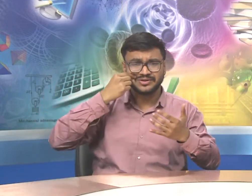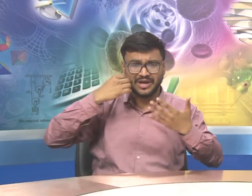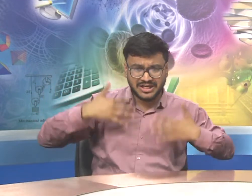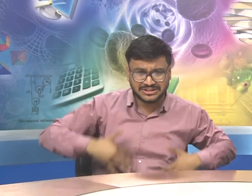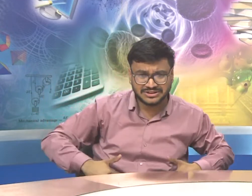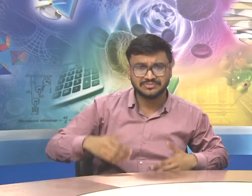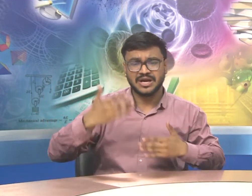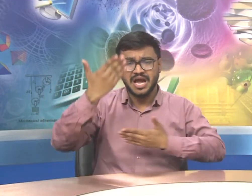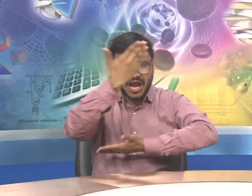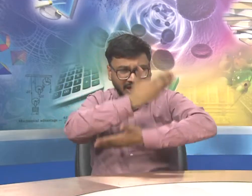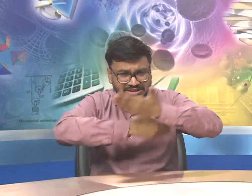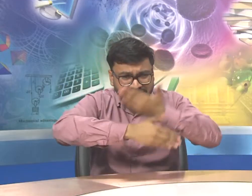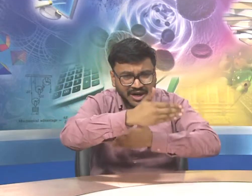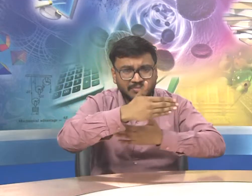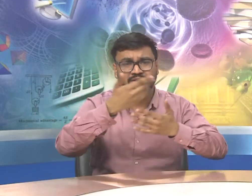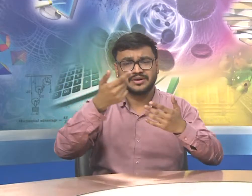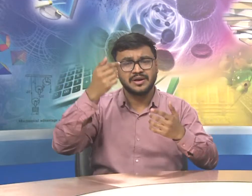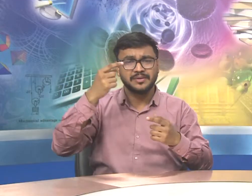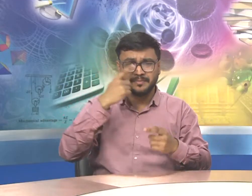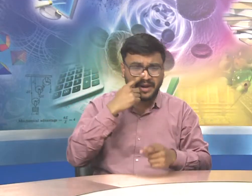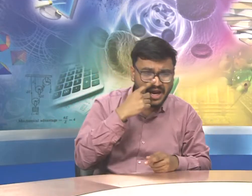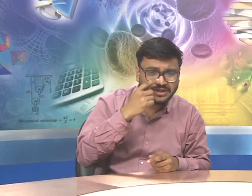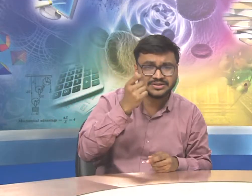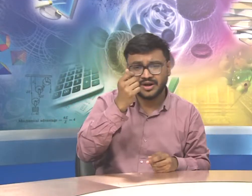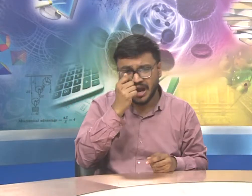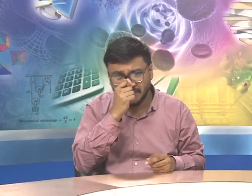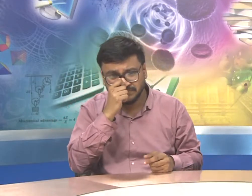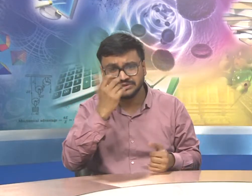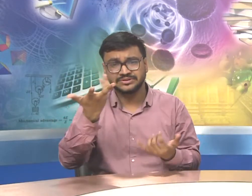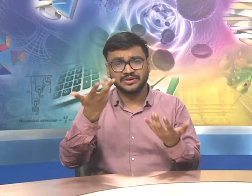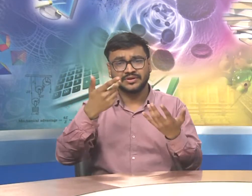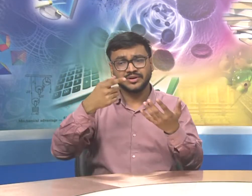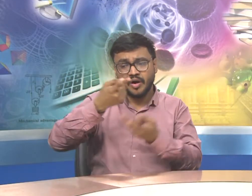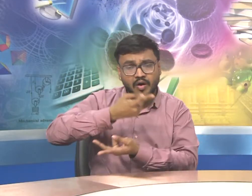These writs make the Supreme Court a protector and